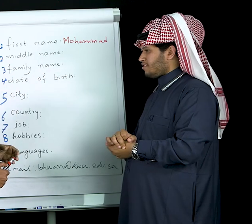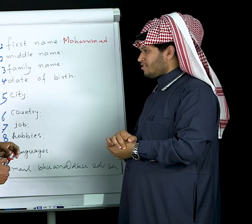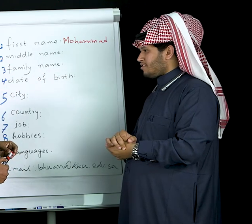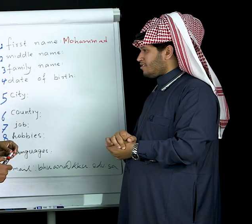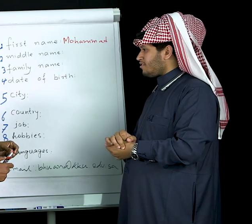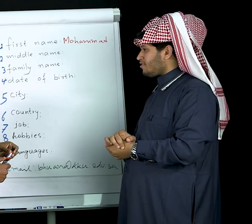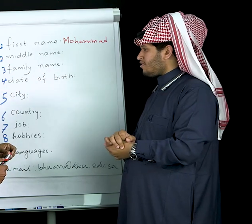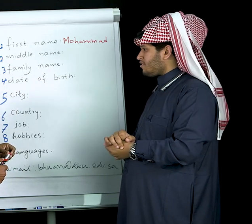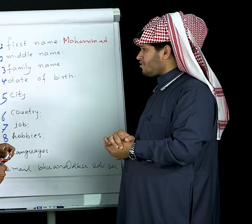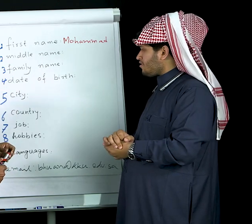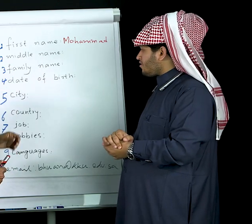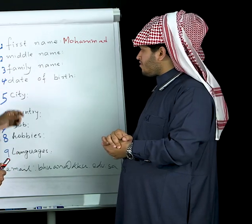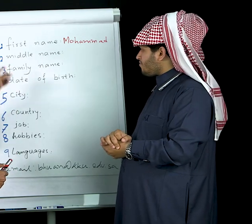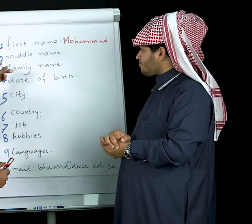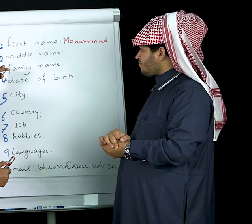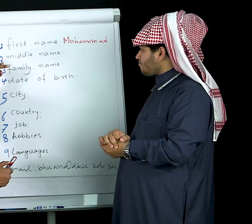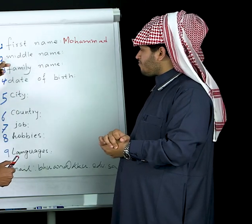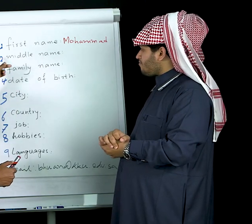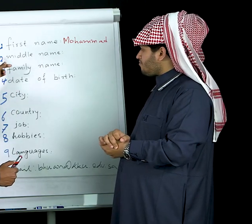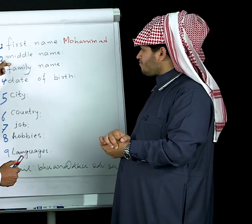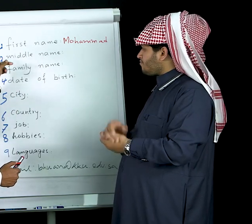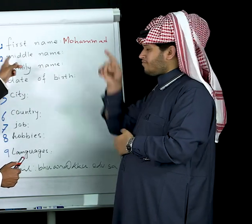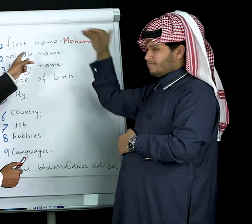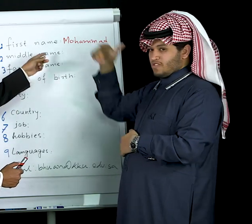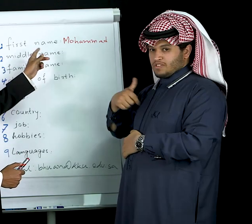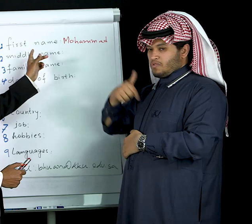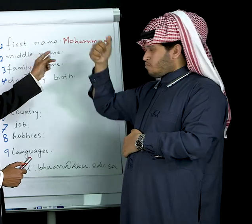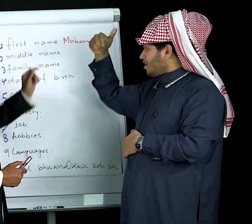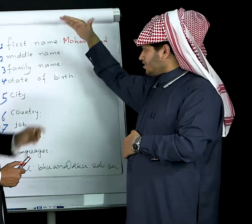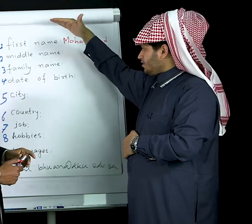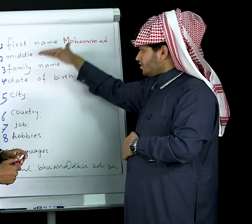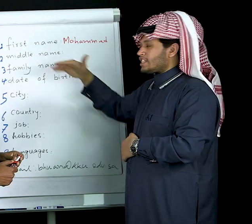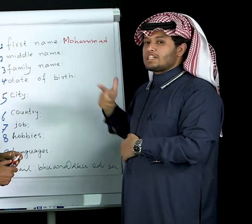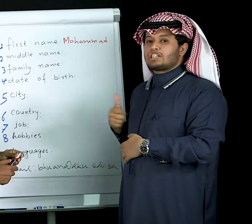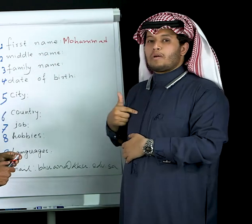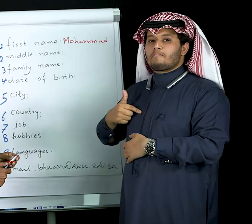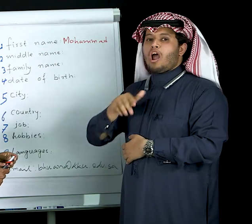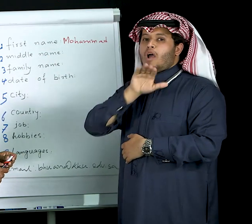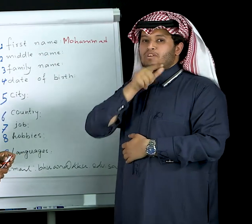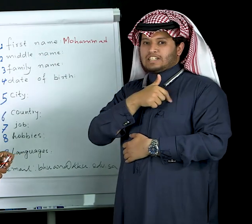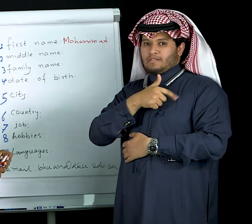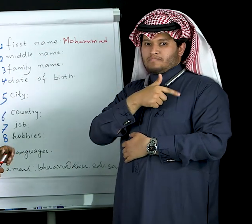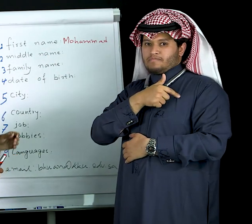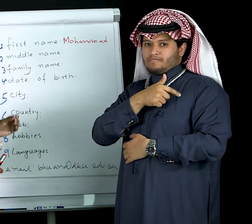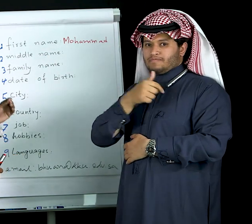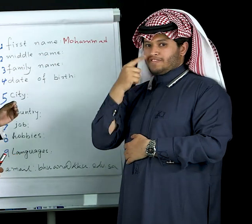of those things. Second will come middle name. What is middle name? In Arabic, it is called Ism